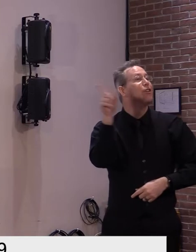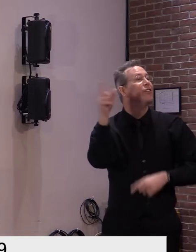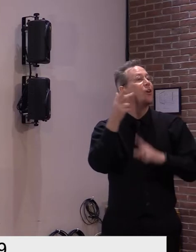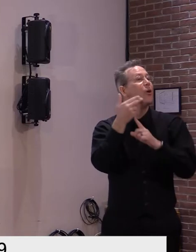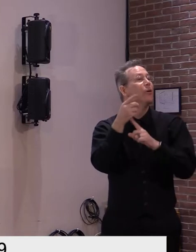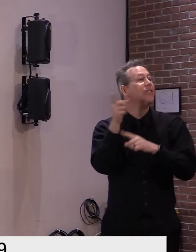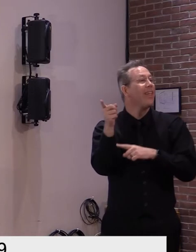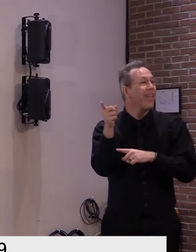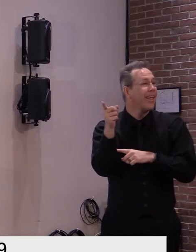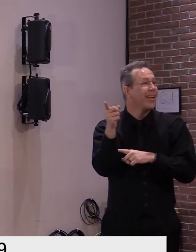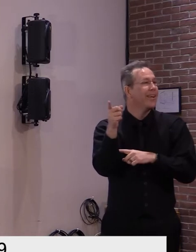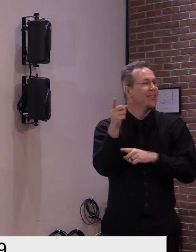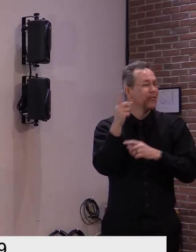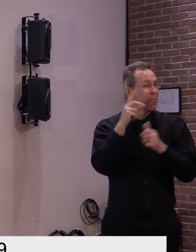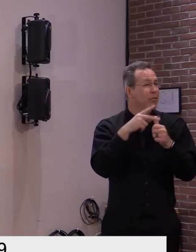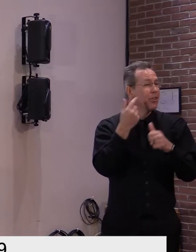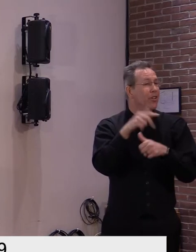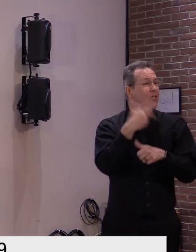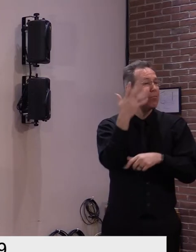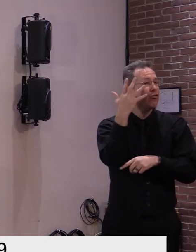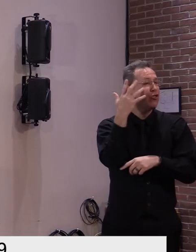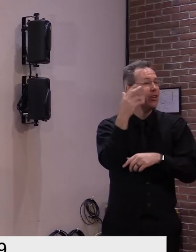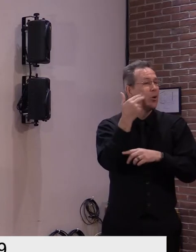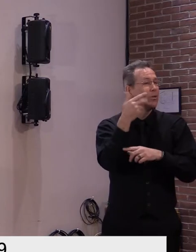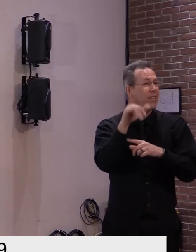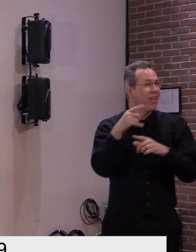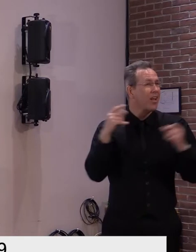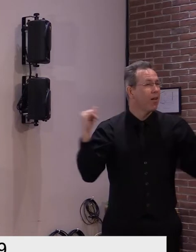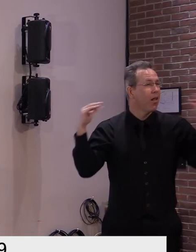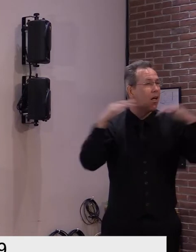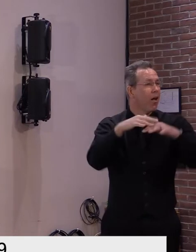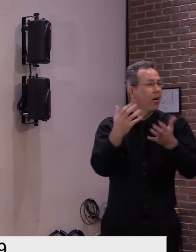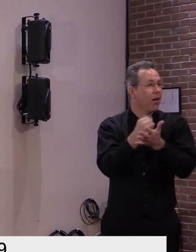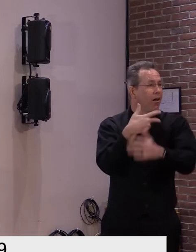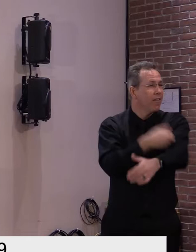Burlington area. And we have Essex, I think, for Friday.